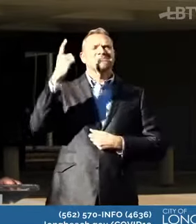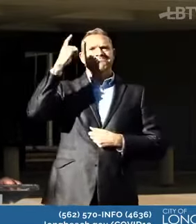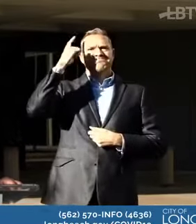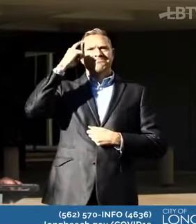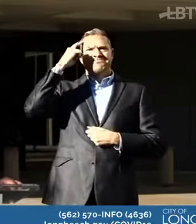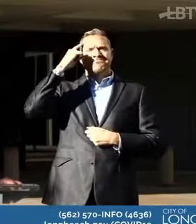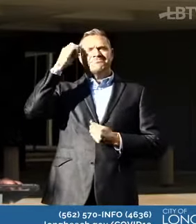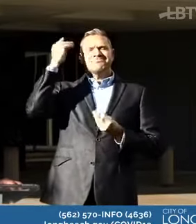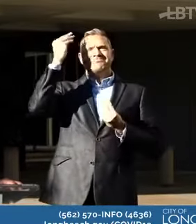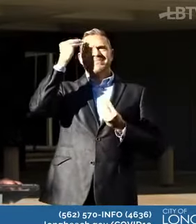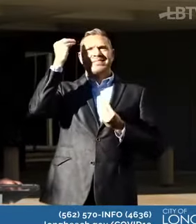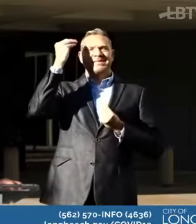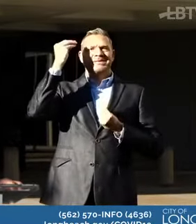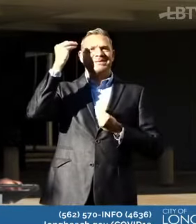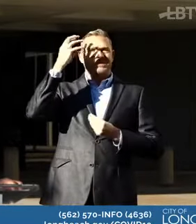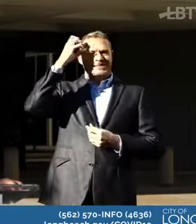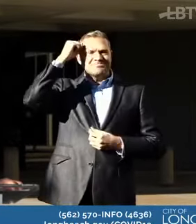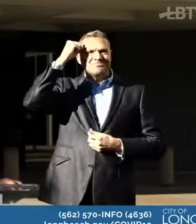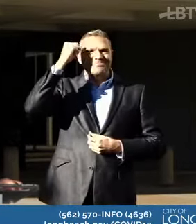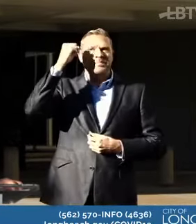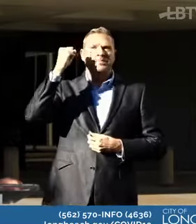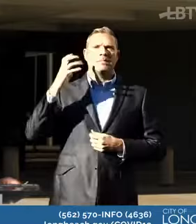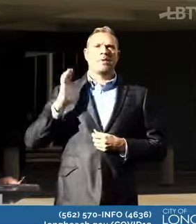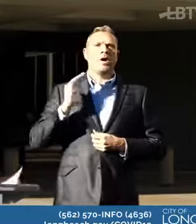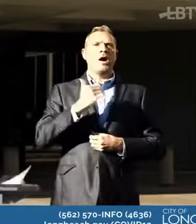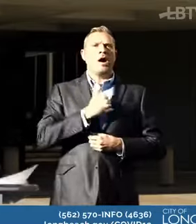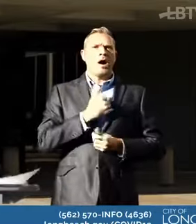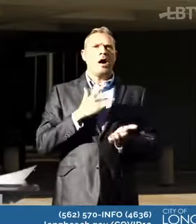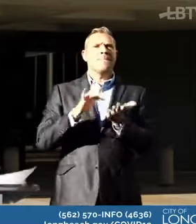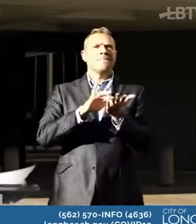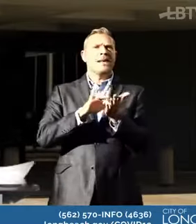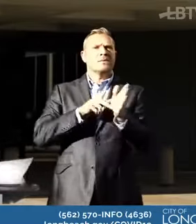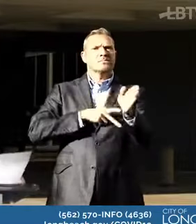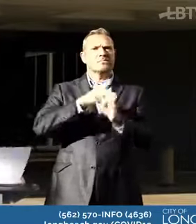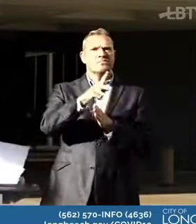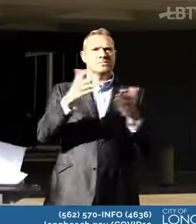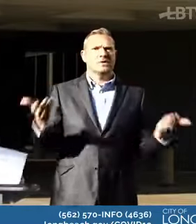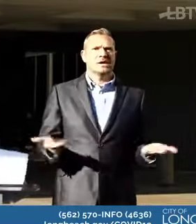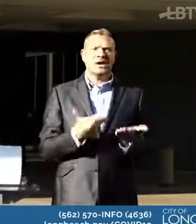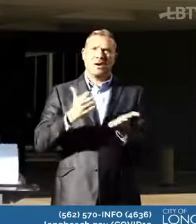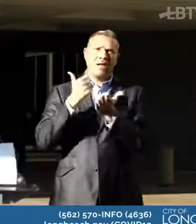teams that are assisting our families and our friends every single day.